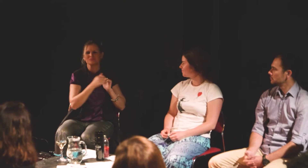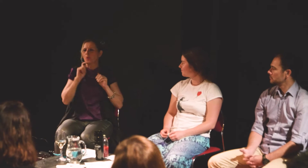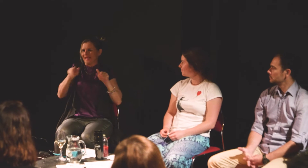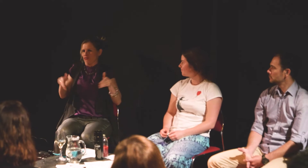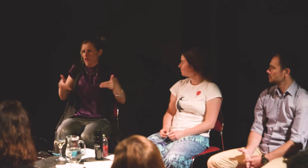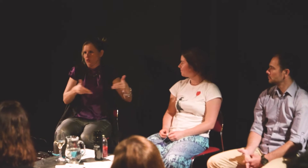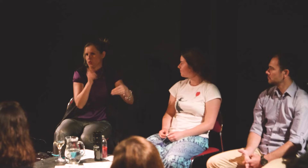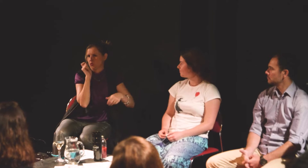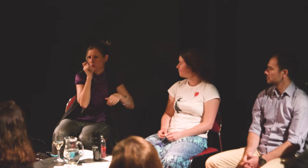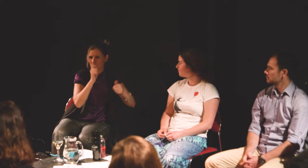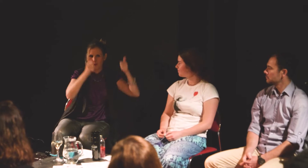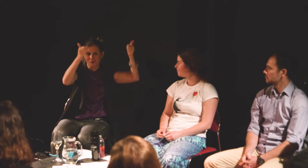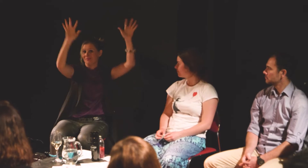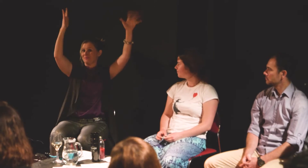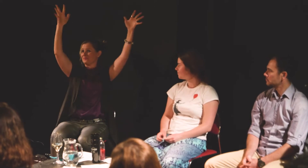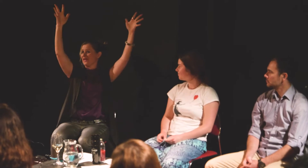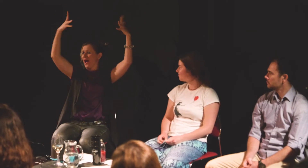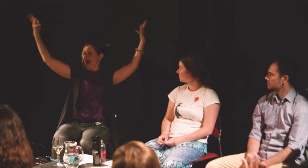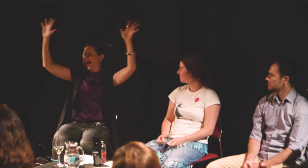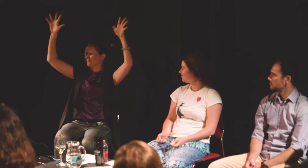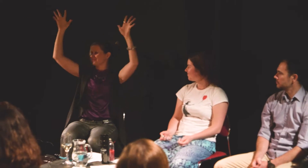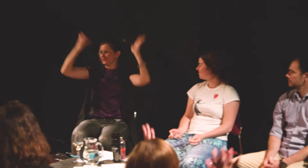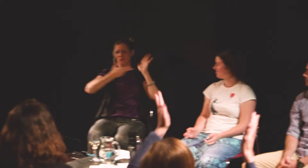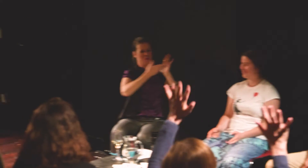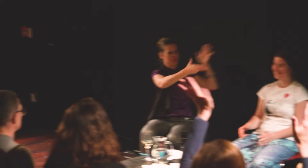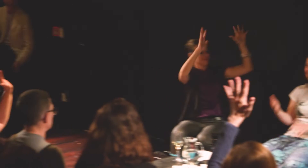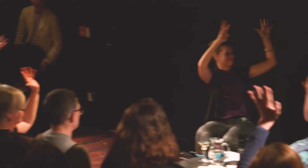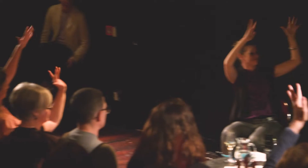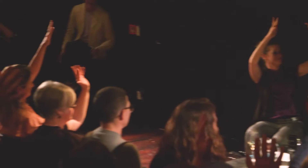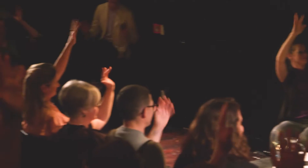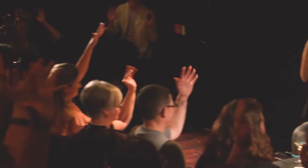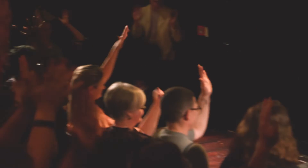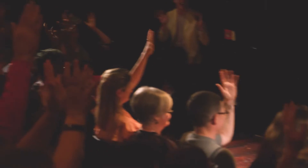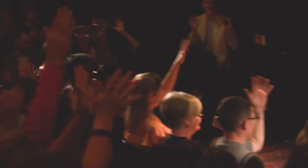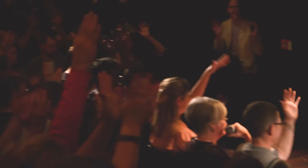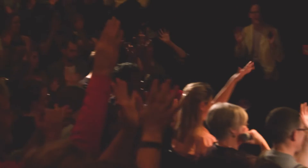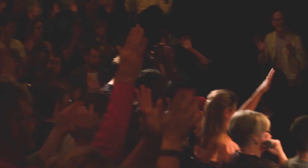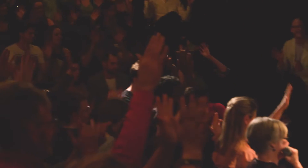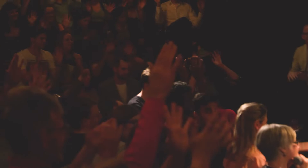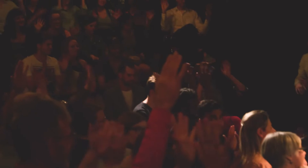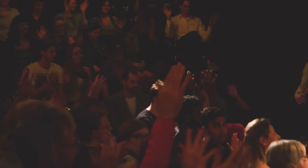tonight. And we'll get to the intro soon. So big hand waves to our team here.